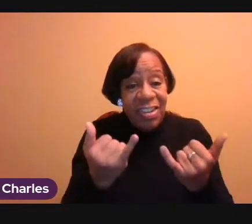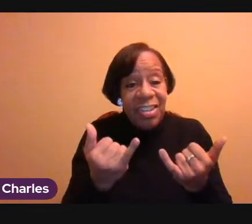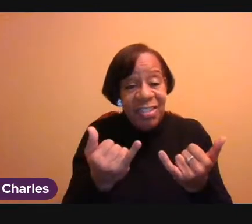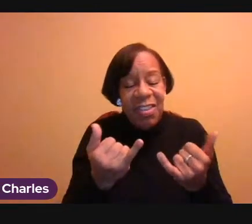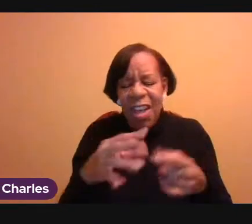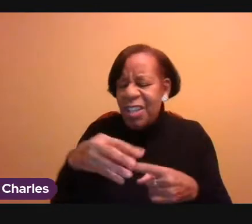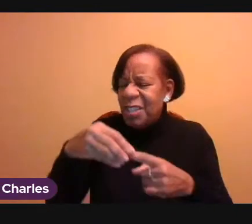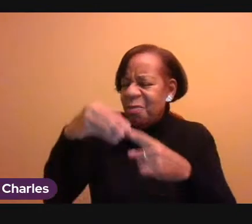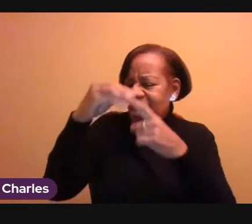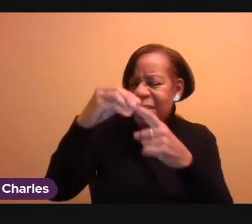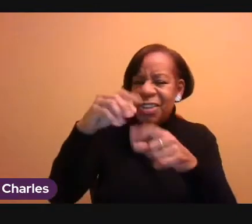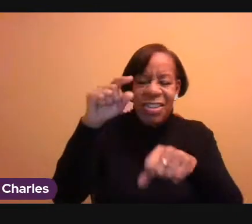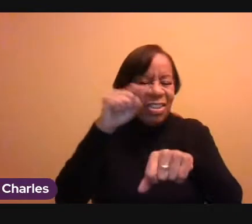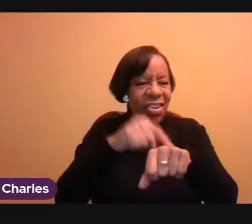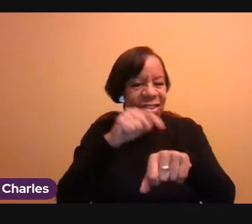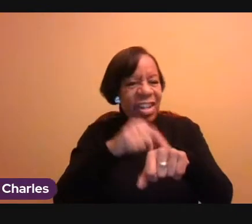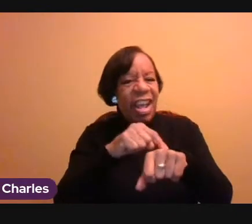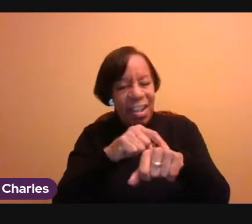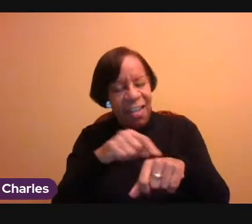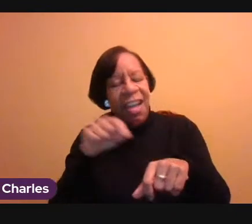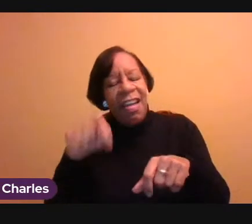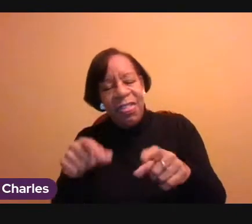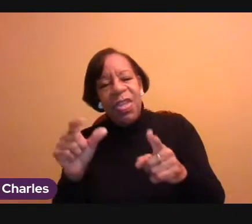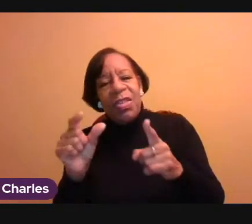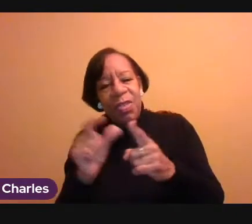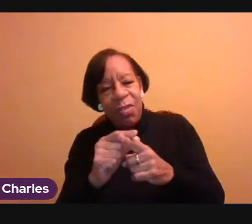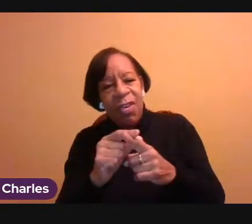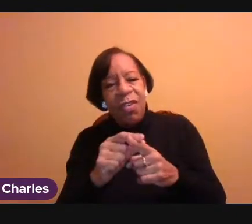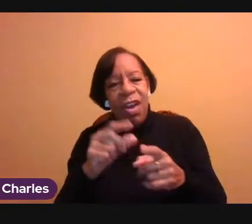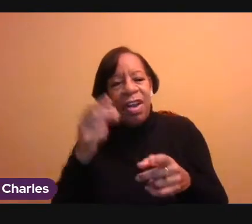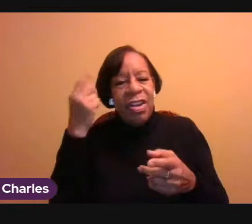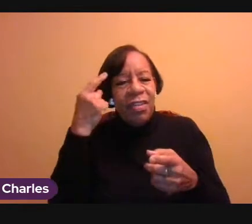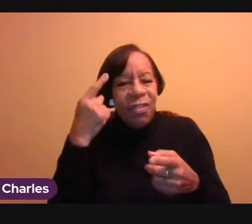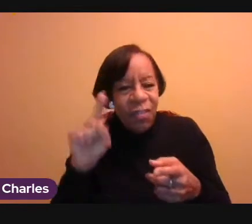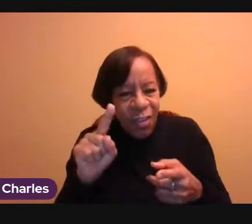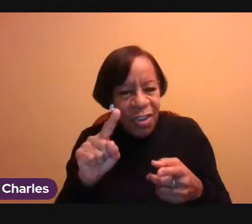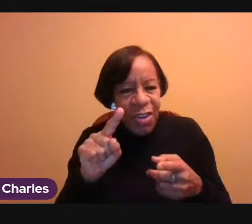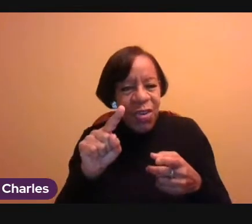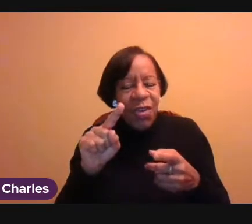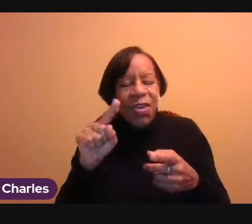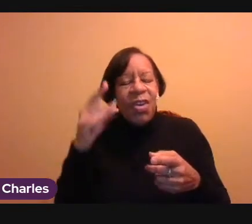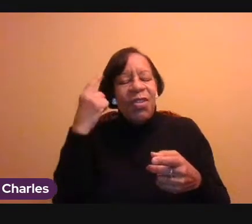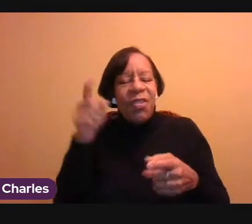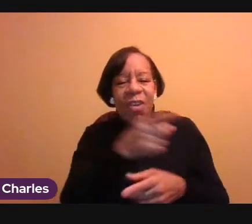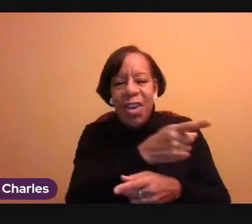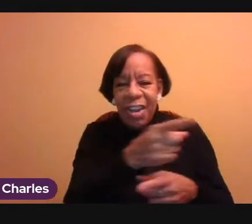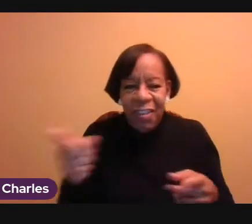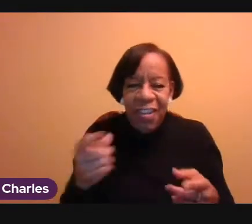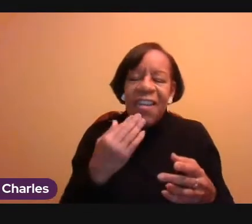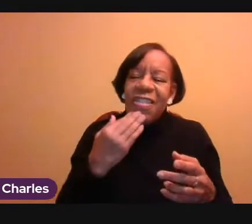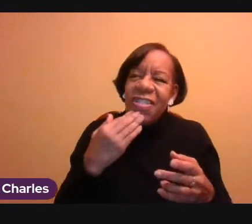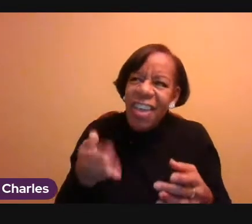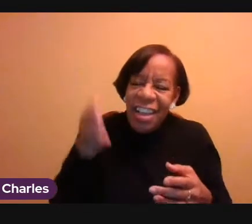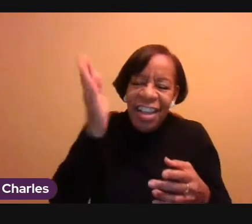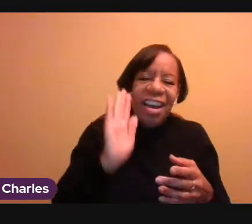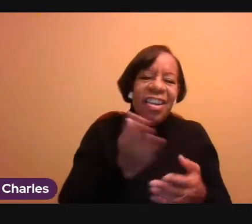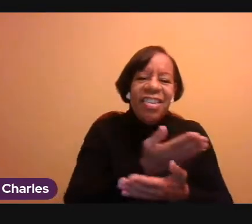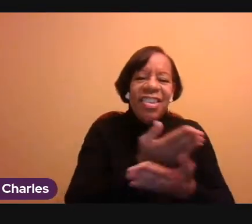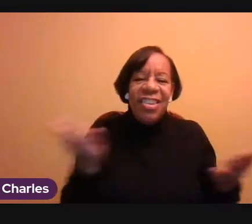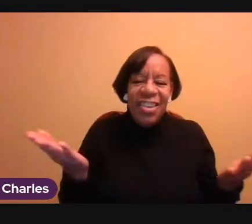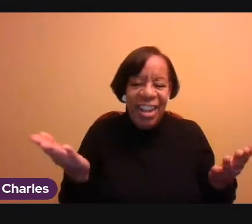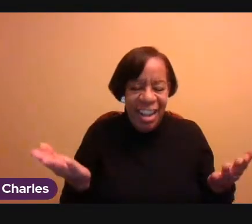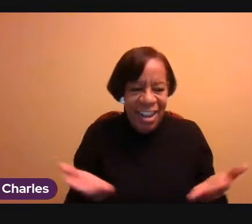treat because this word today is meant exactly for you. And thank God that you're here. Matter of